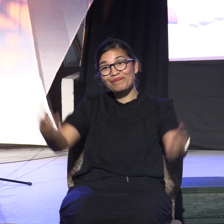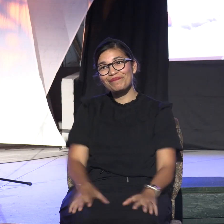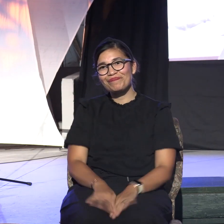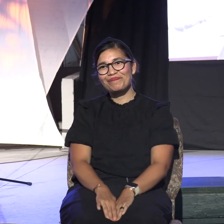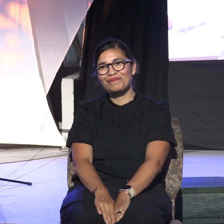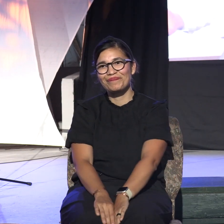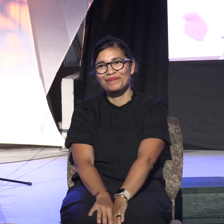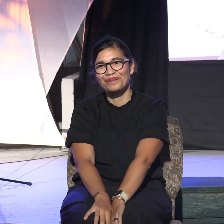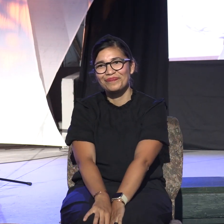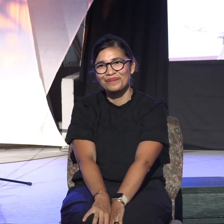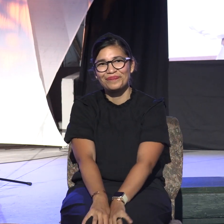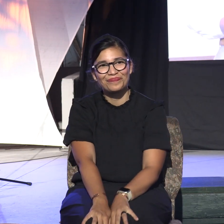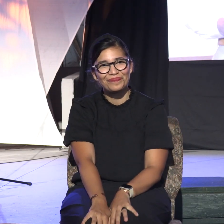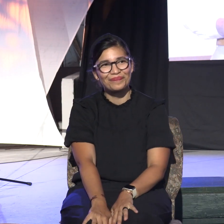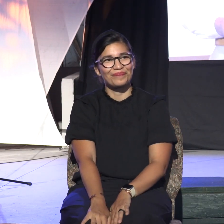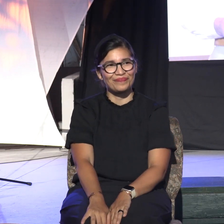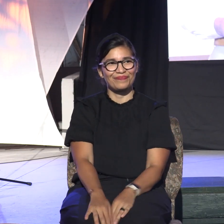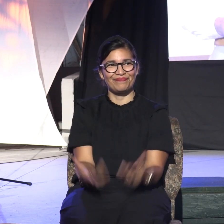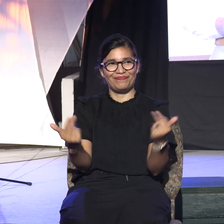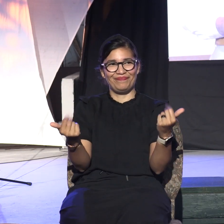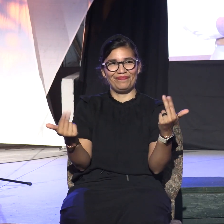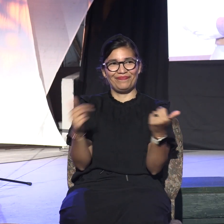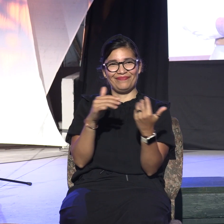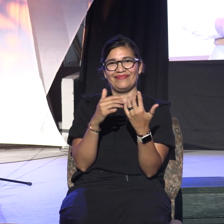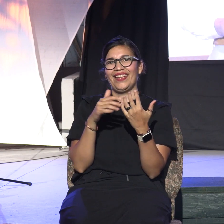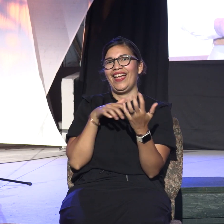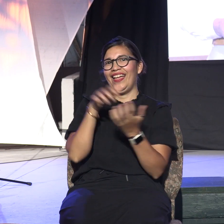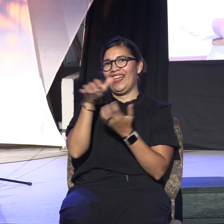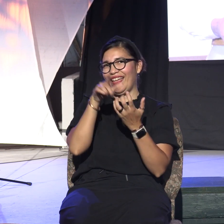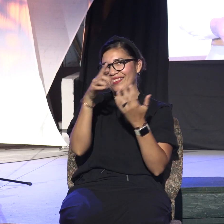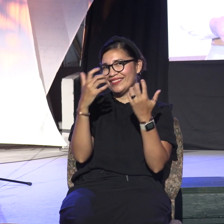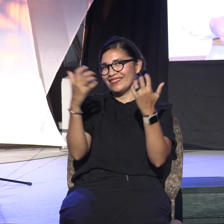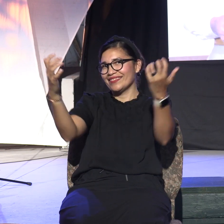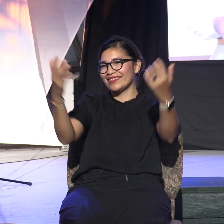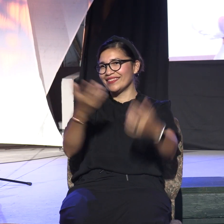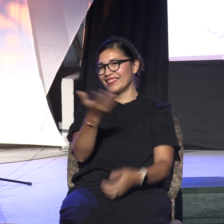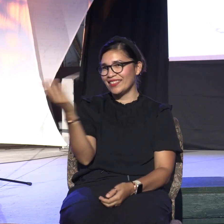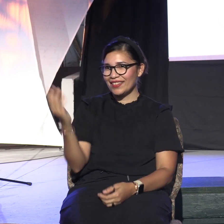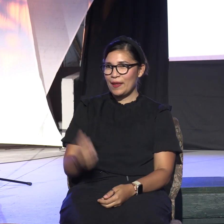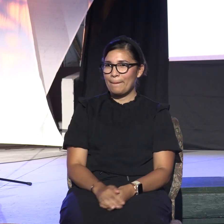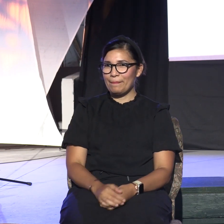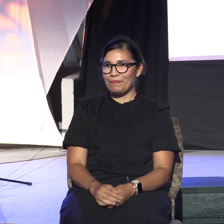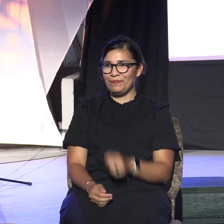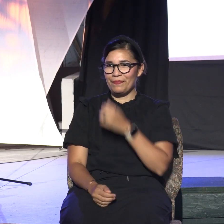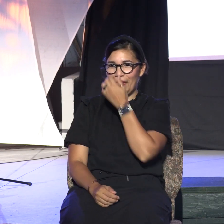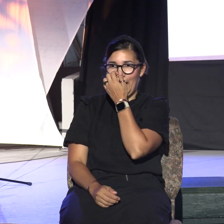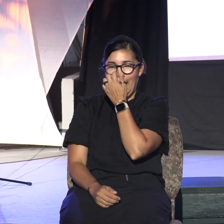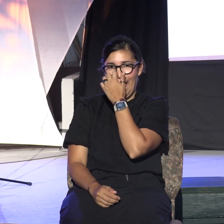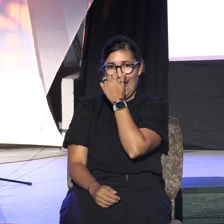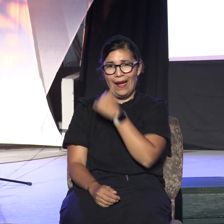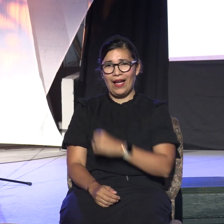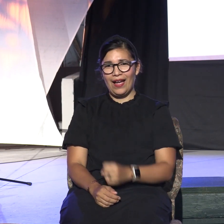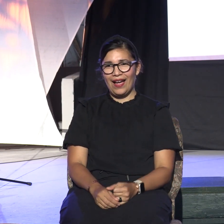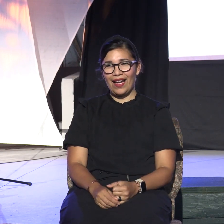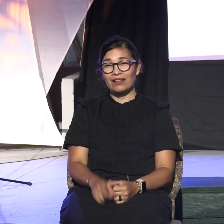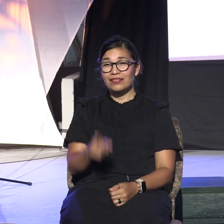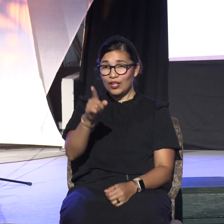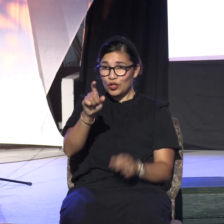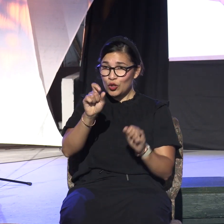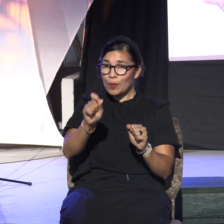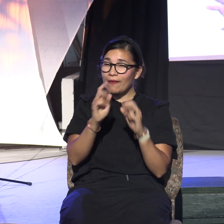So you can be really smart and still lose in the game